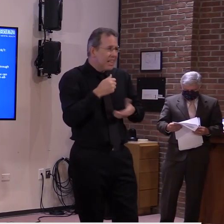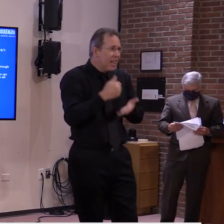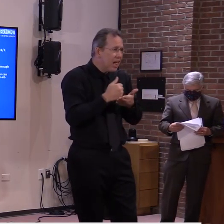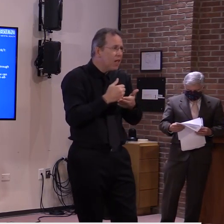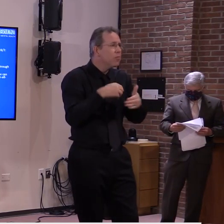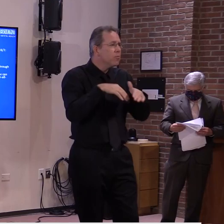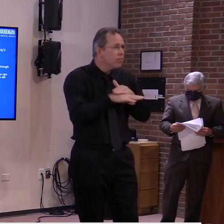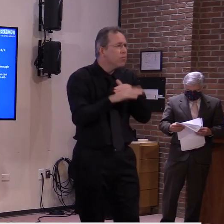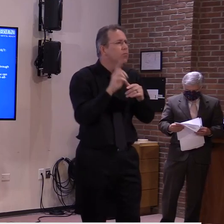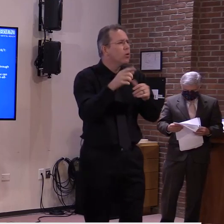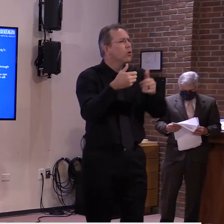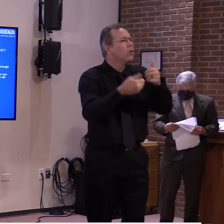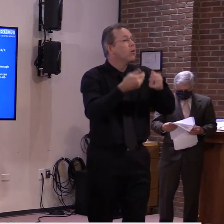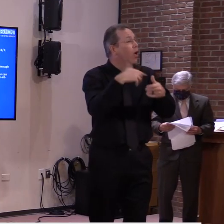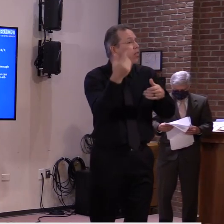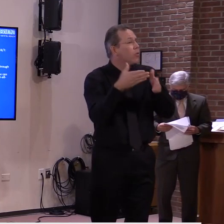to